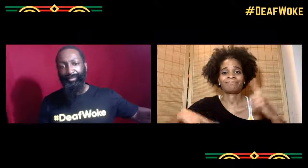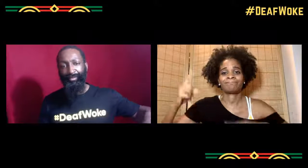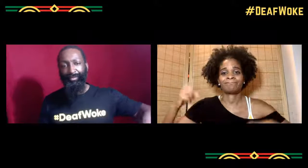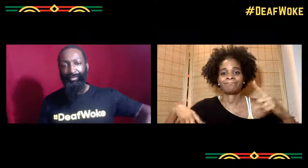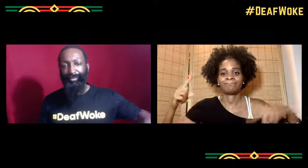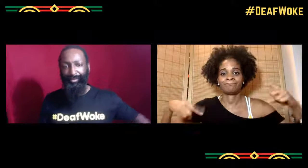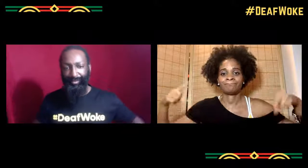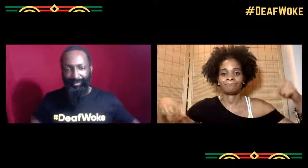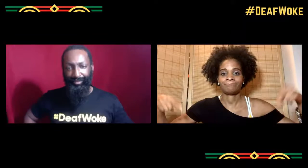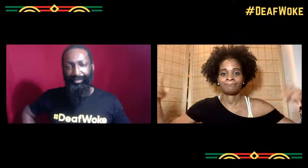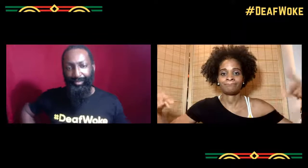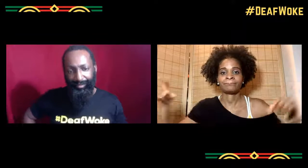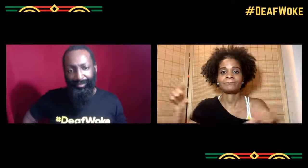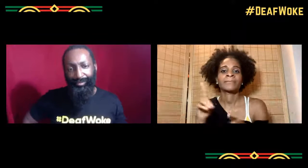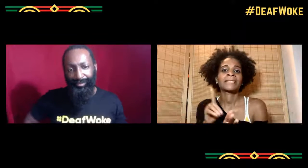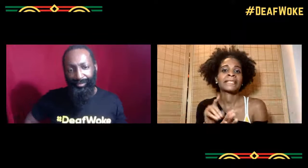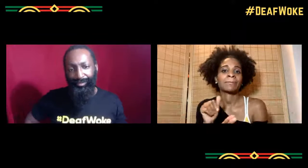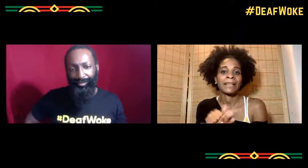And her company,